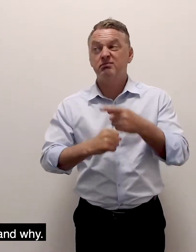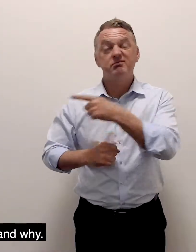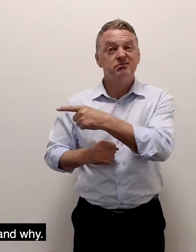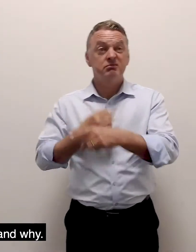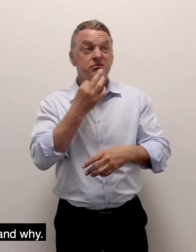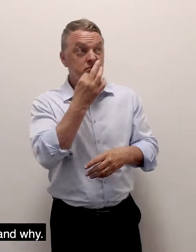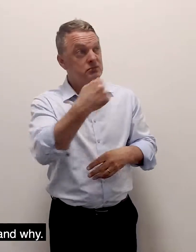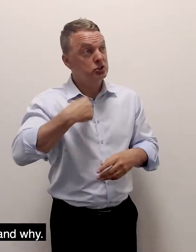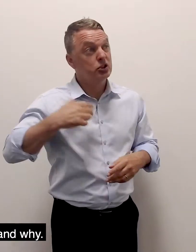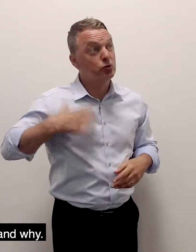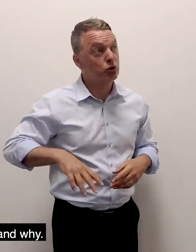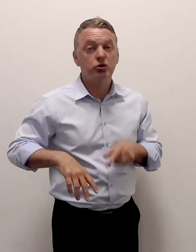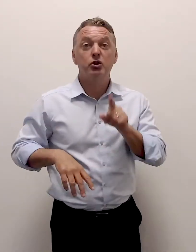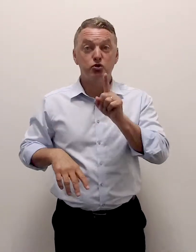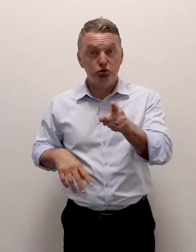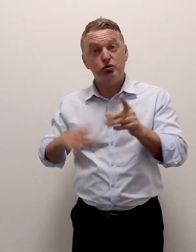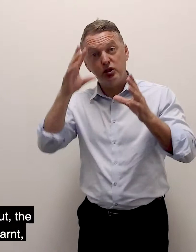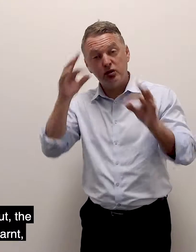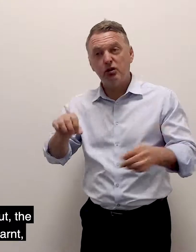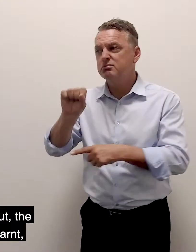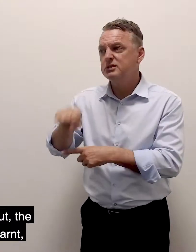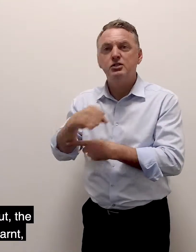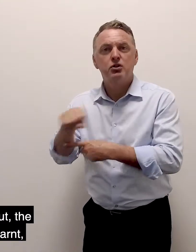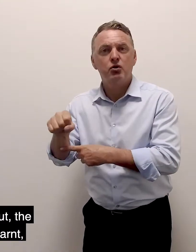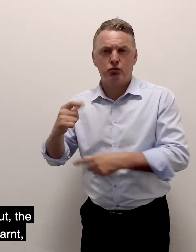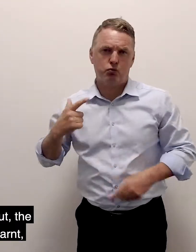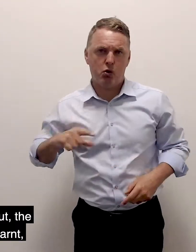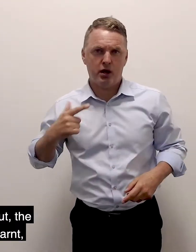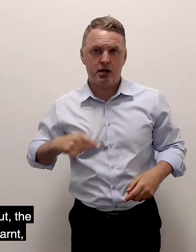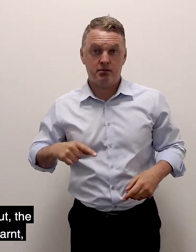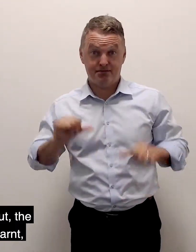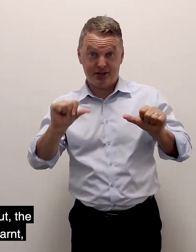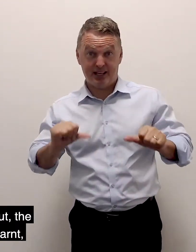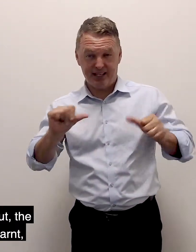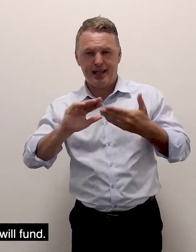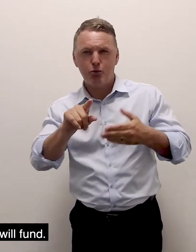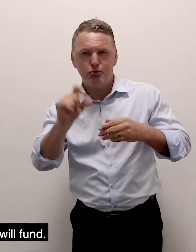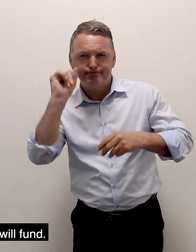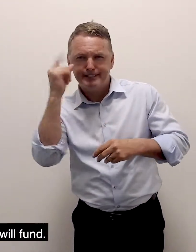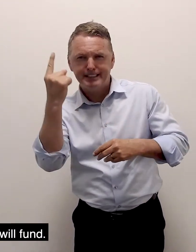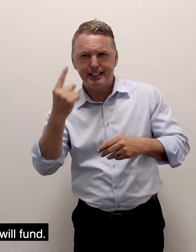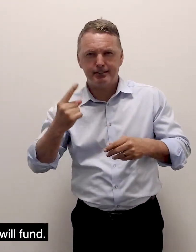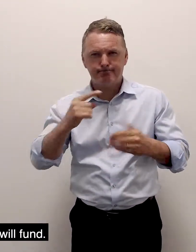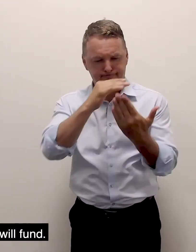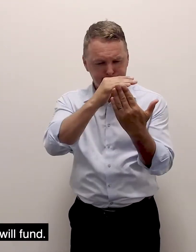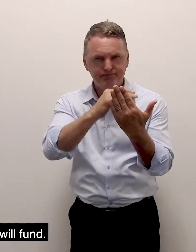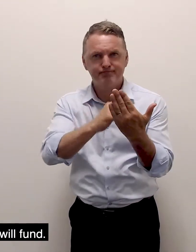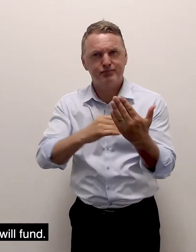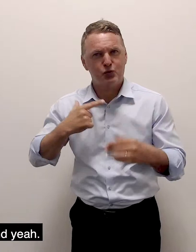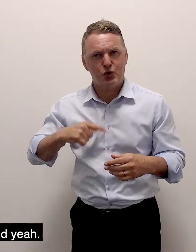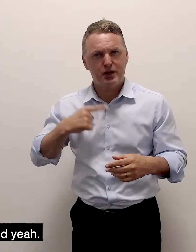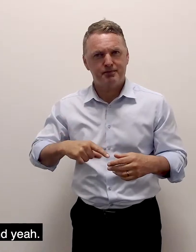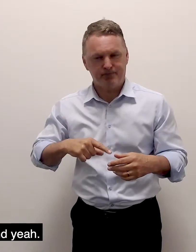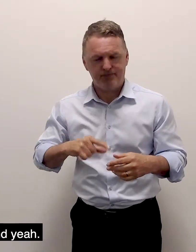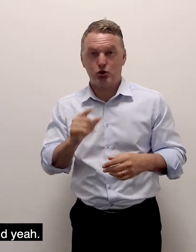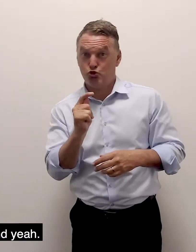what you won't, and why. Okay, so think about the things we've learnt about what the NDIS will fund,